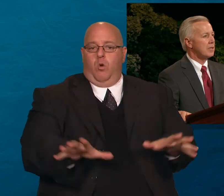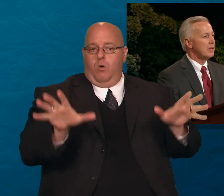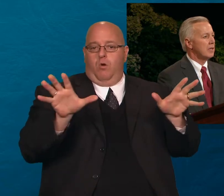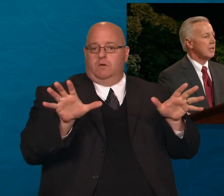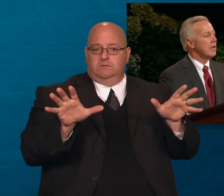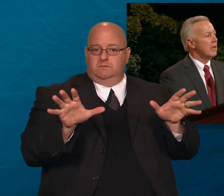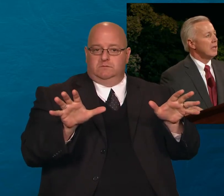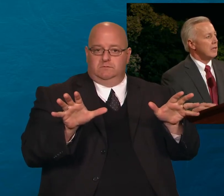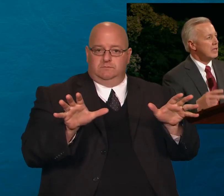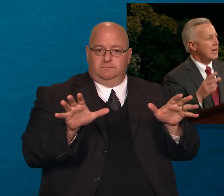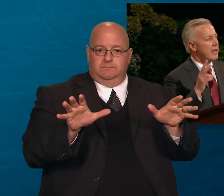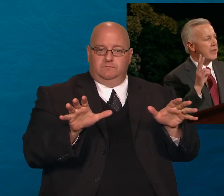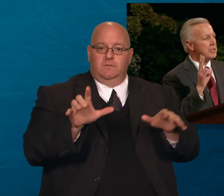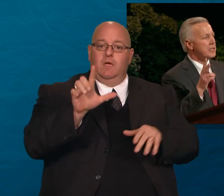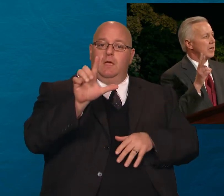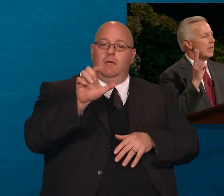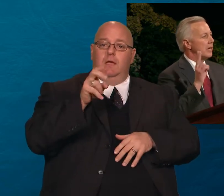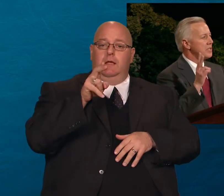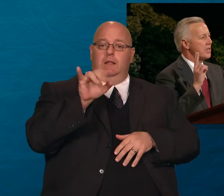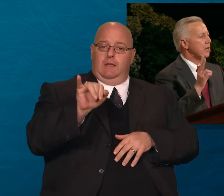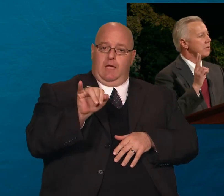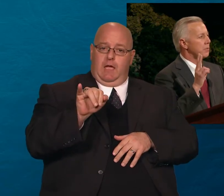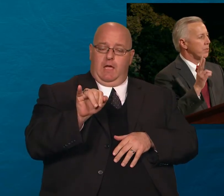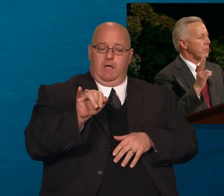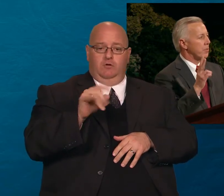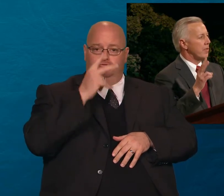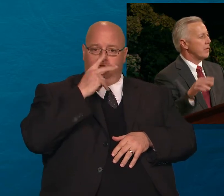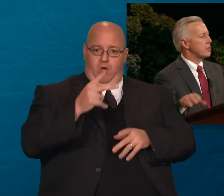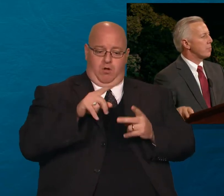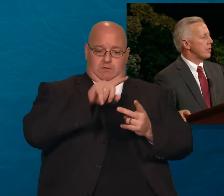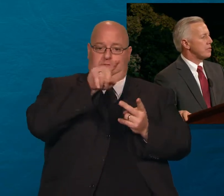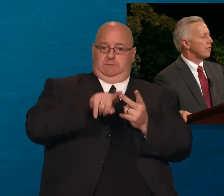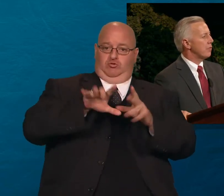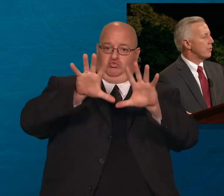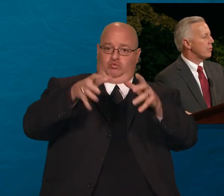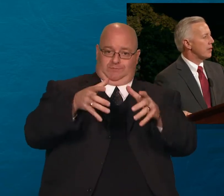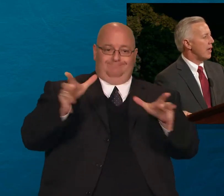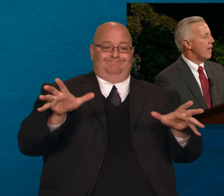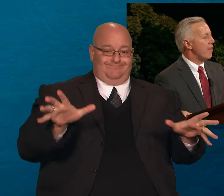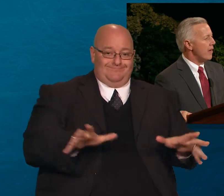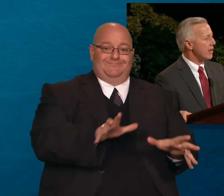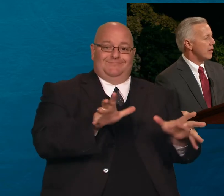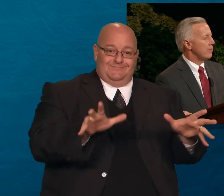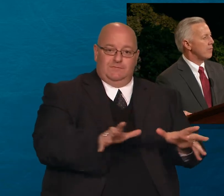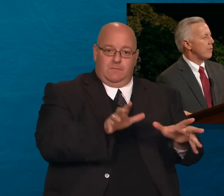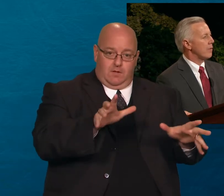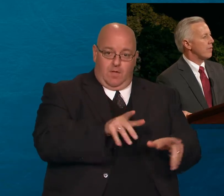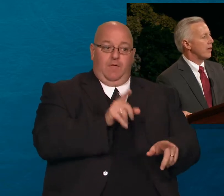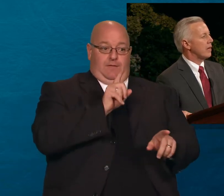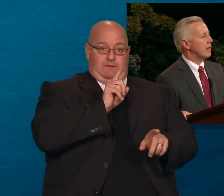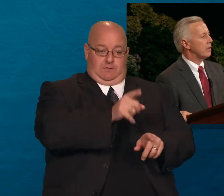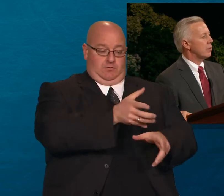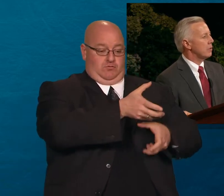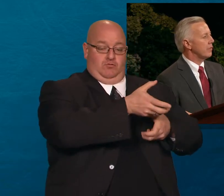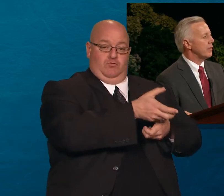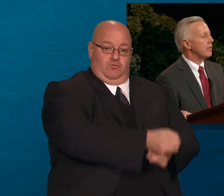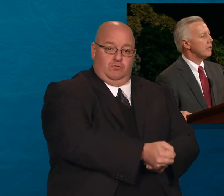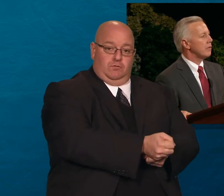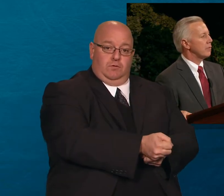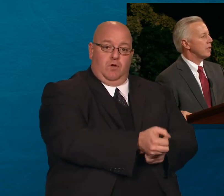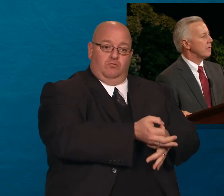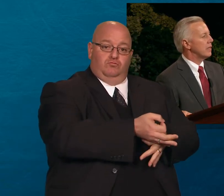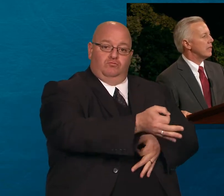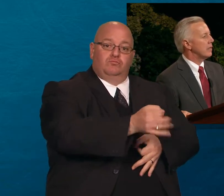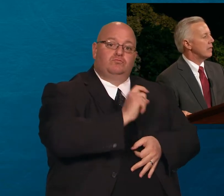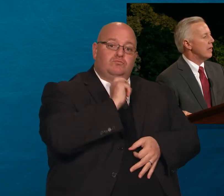lost. Lehi then saw a second group that was pressing forward, and they came forth and caught hold of the end